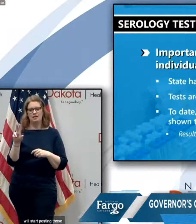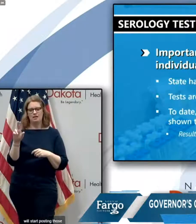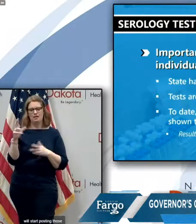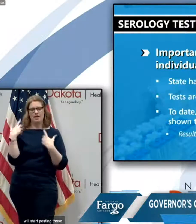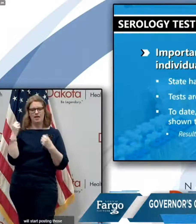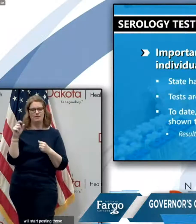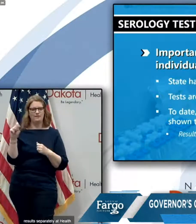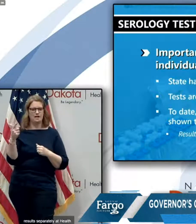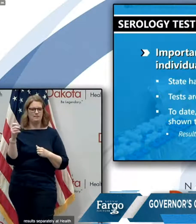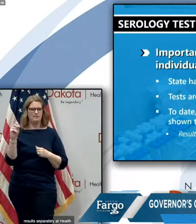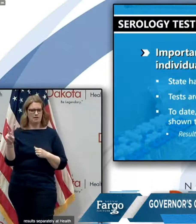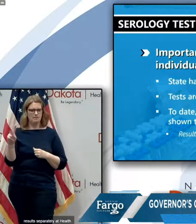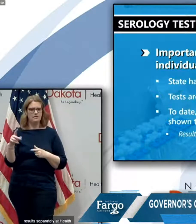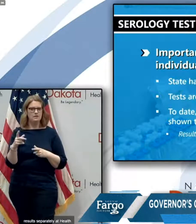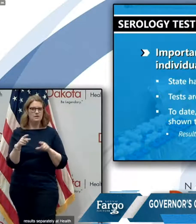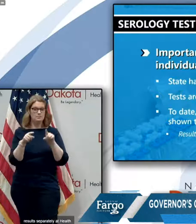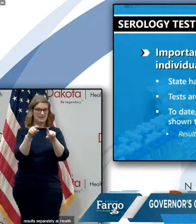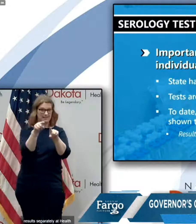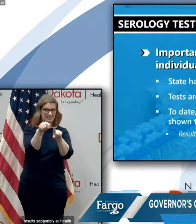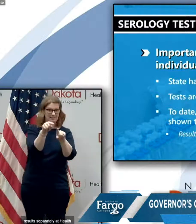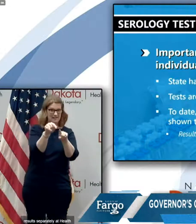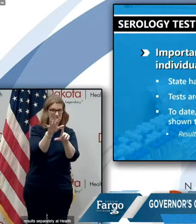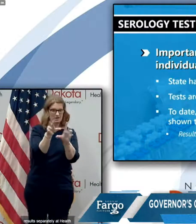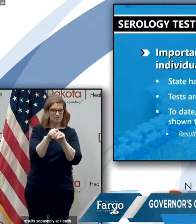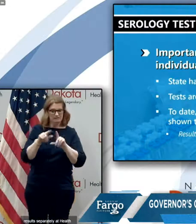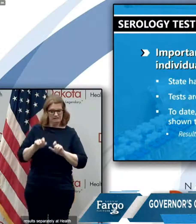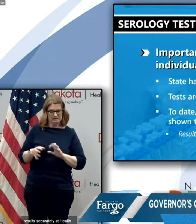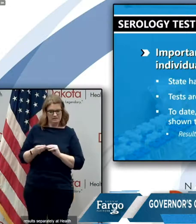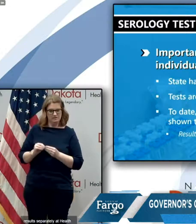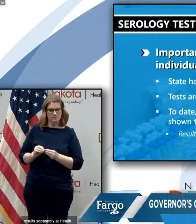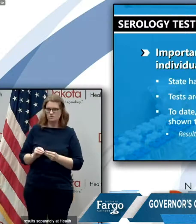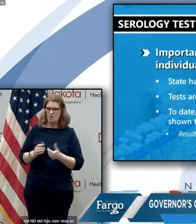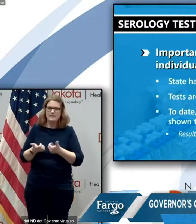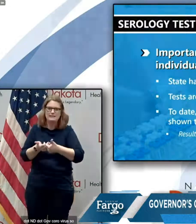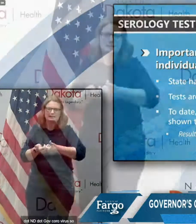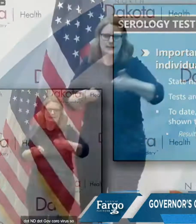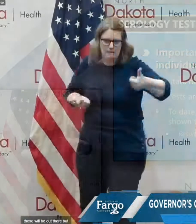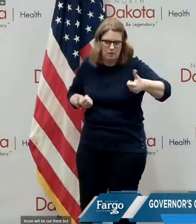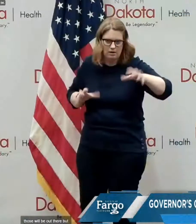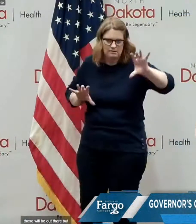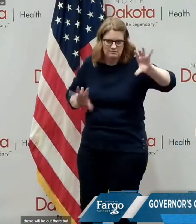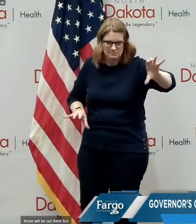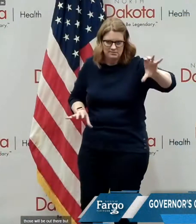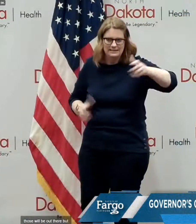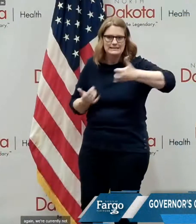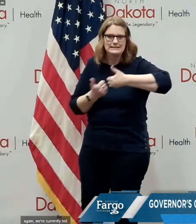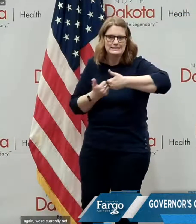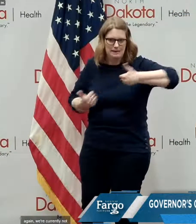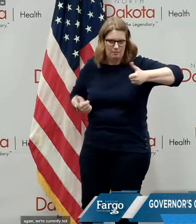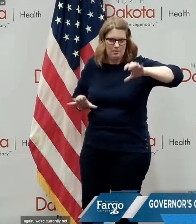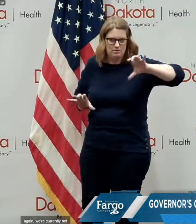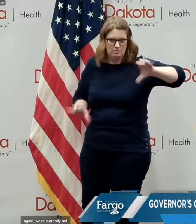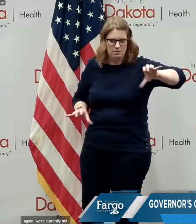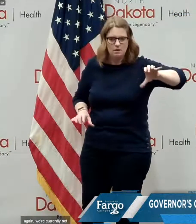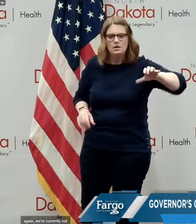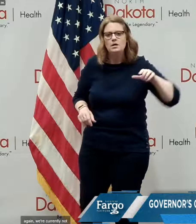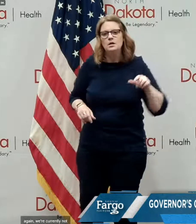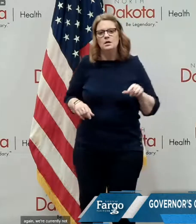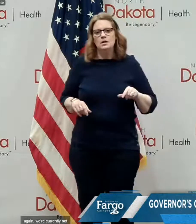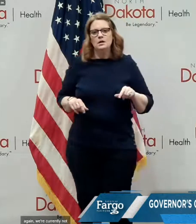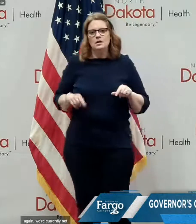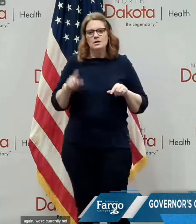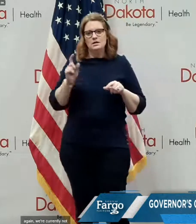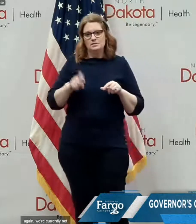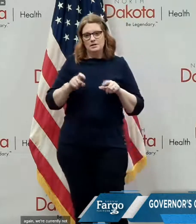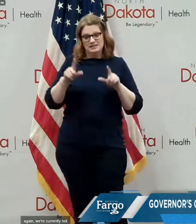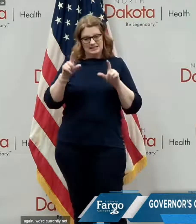again, we're currently not counting those in our testing numbers. And to be most effective, these tests need to be deployed at the right